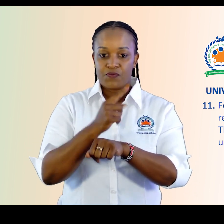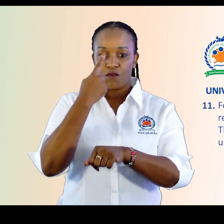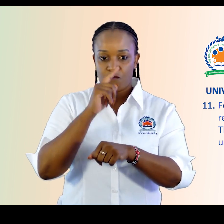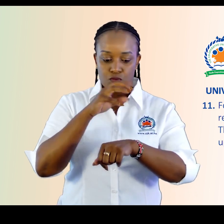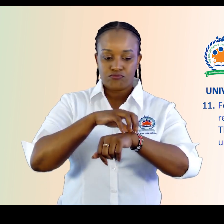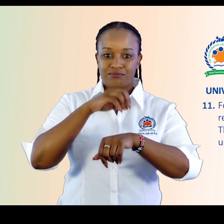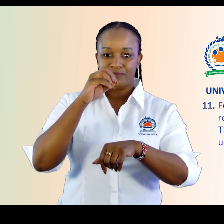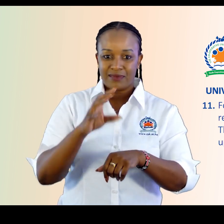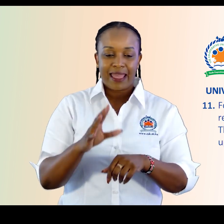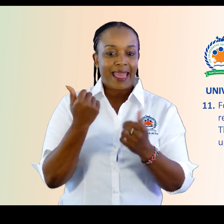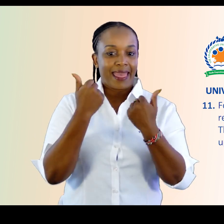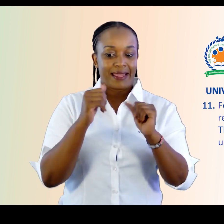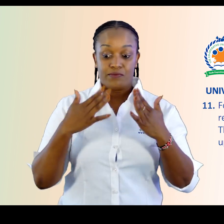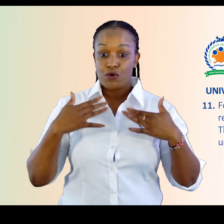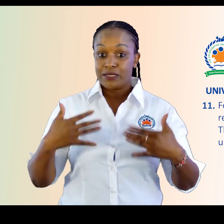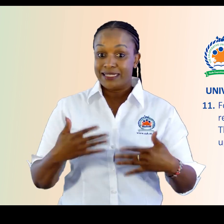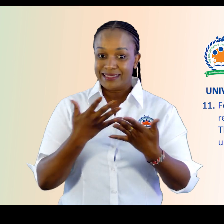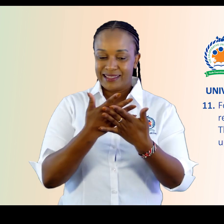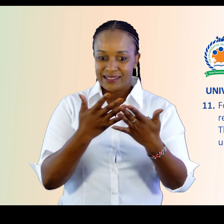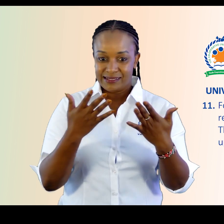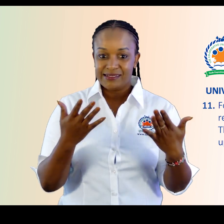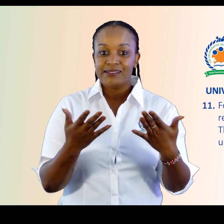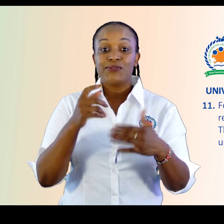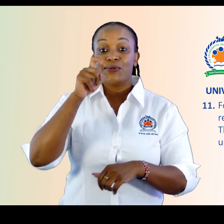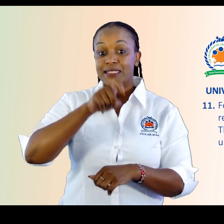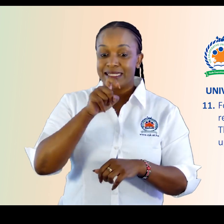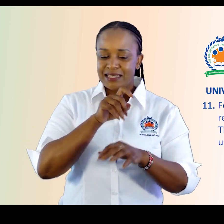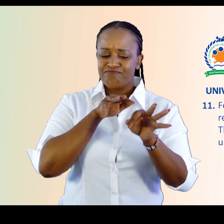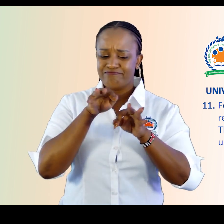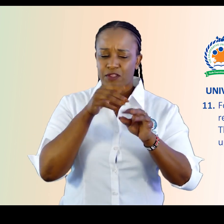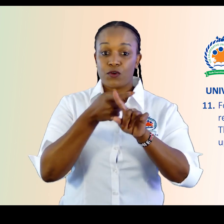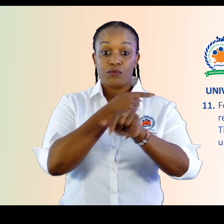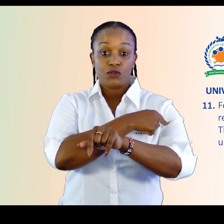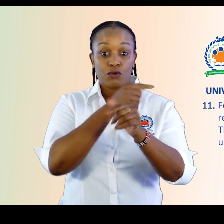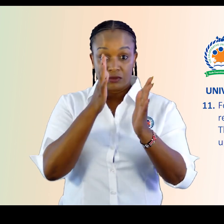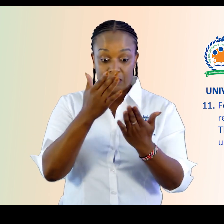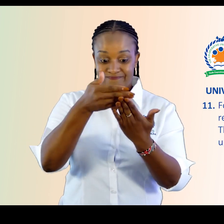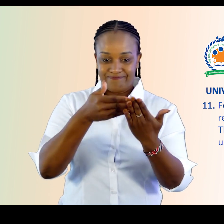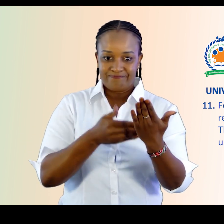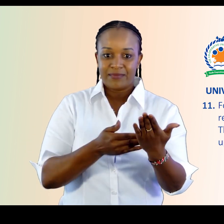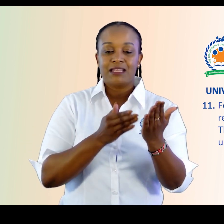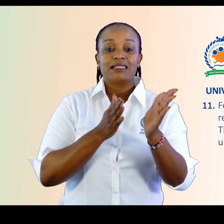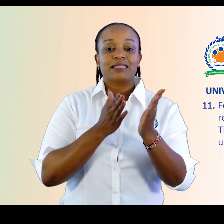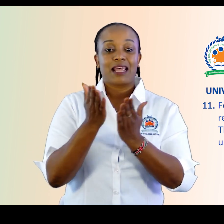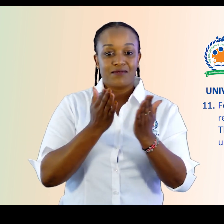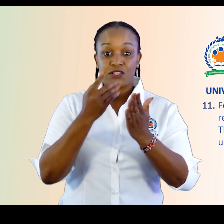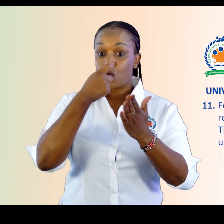the removal of a foreign body in situ, the requirement is a valid prescription. The service is charged at